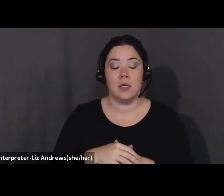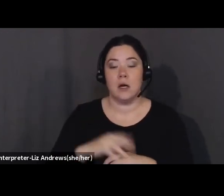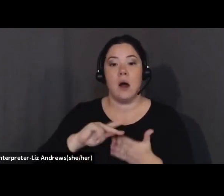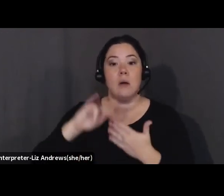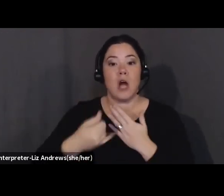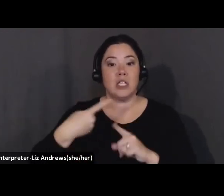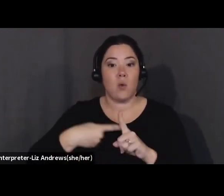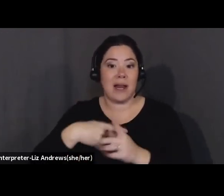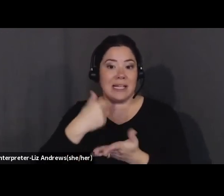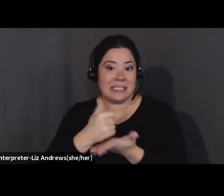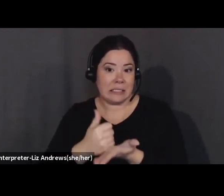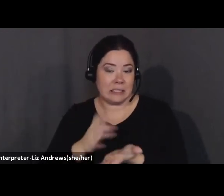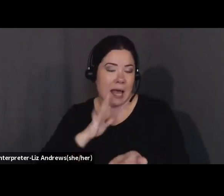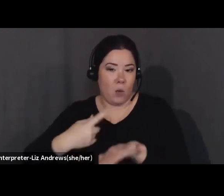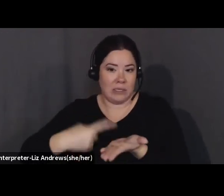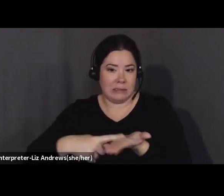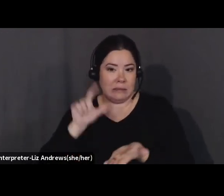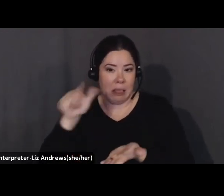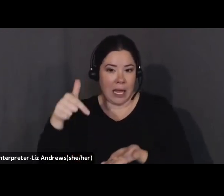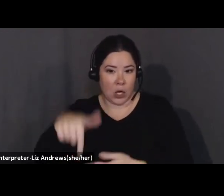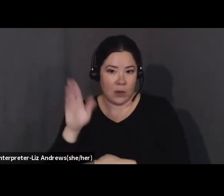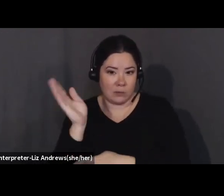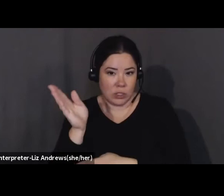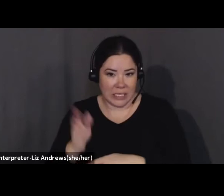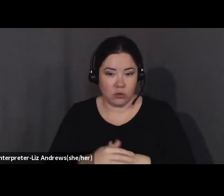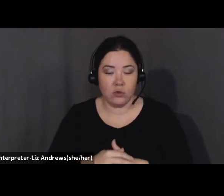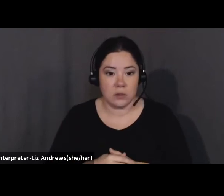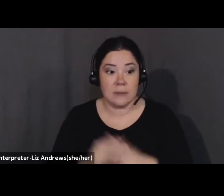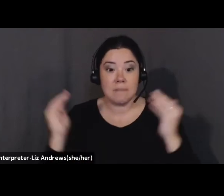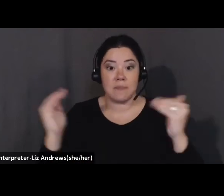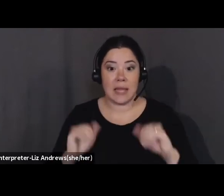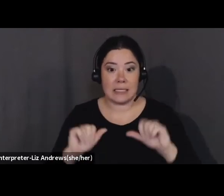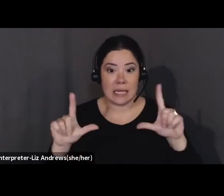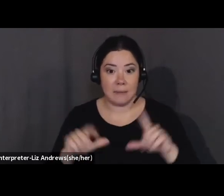will discuss later in this presentation. Next slide, please.